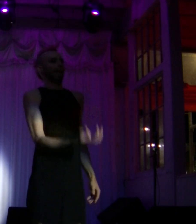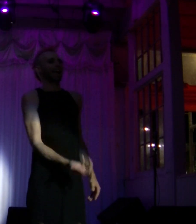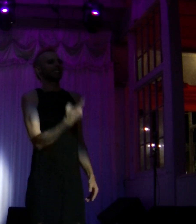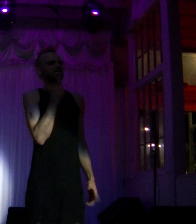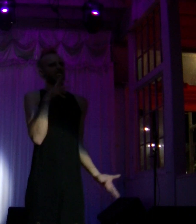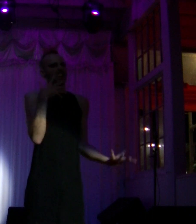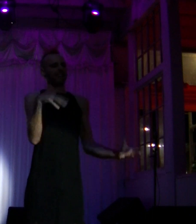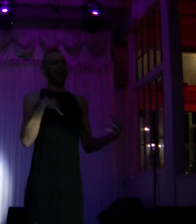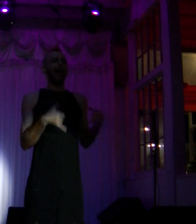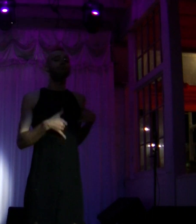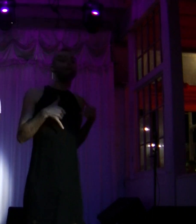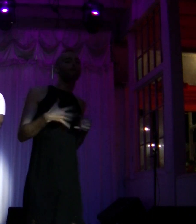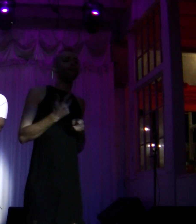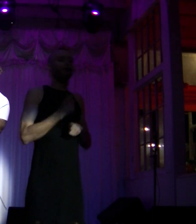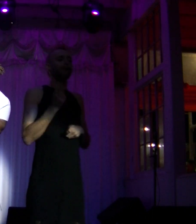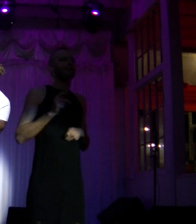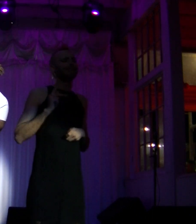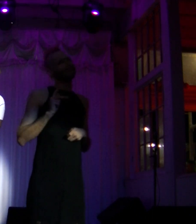award-winning KB.